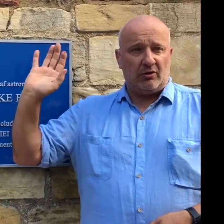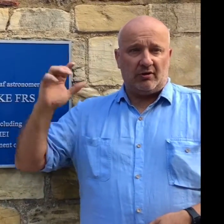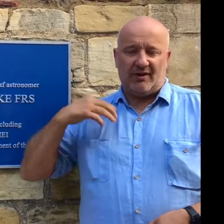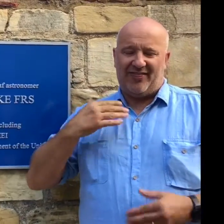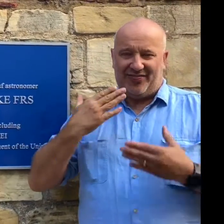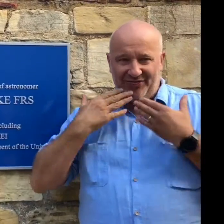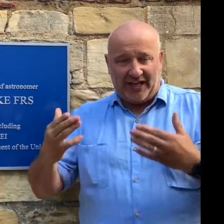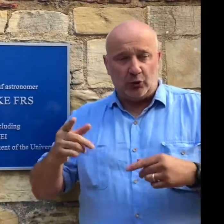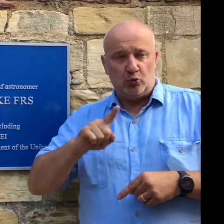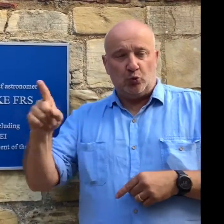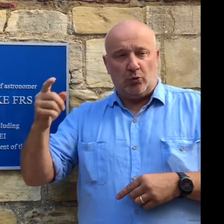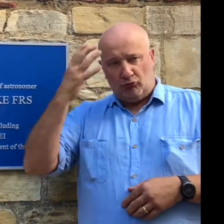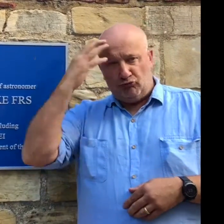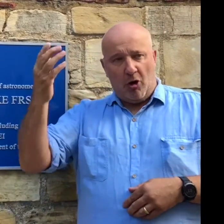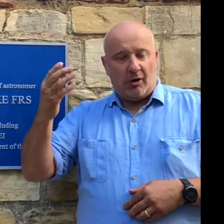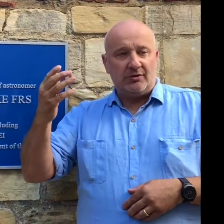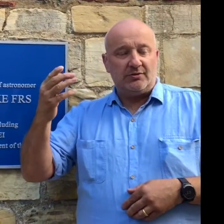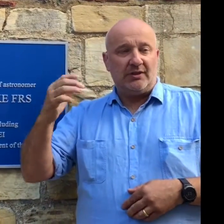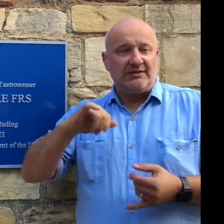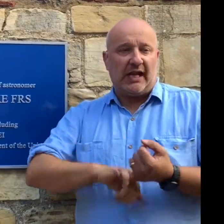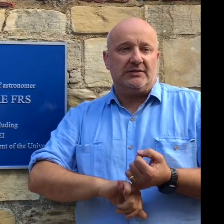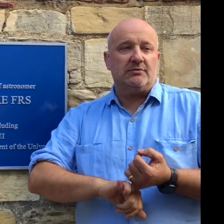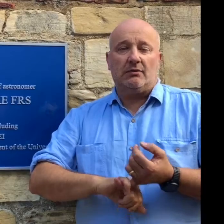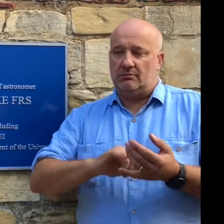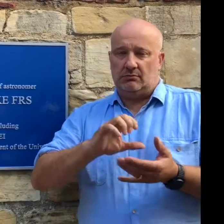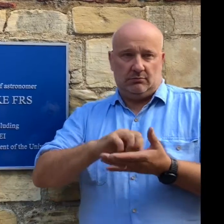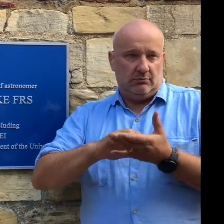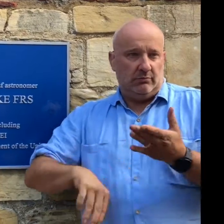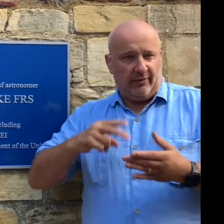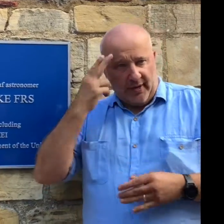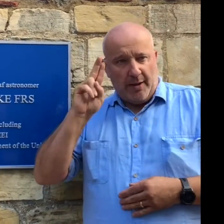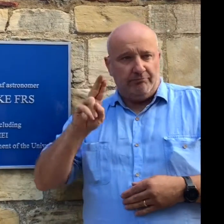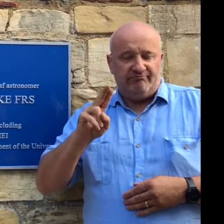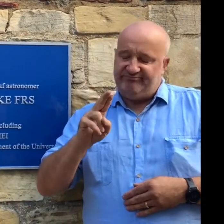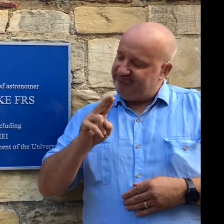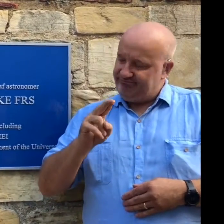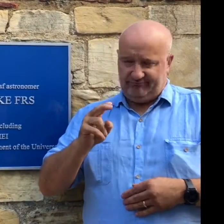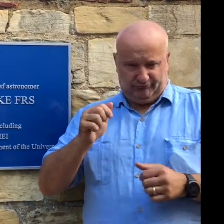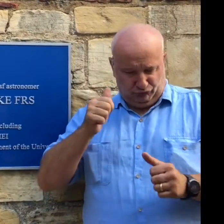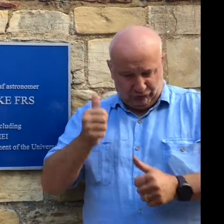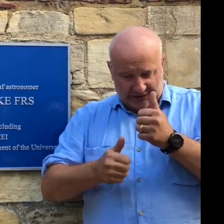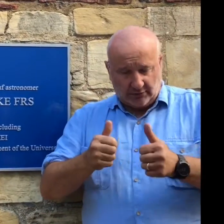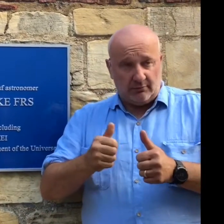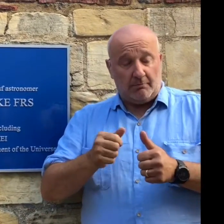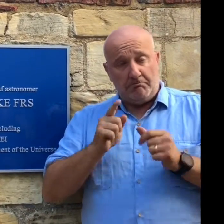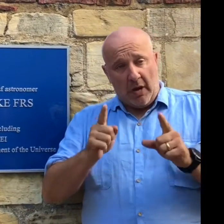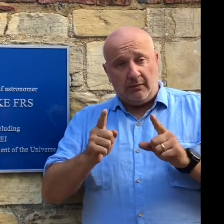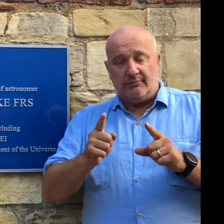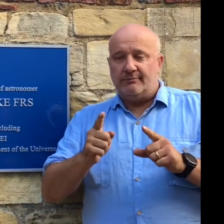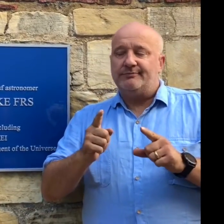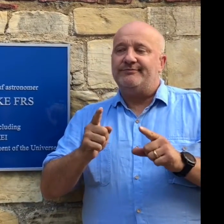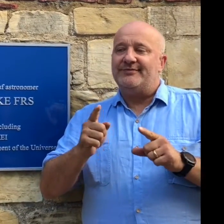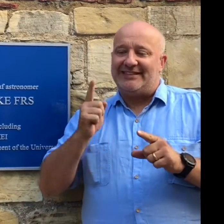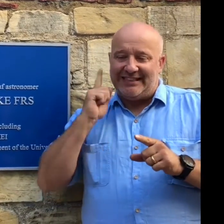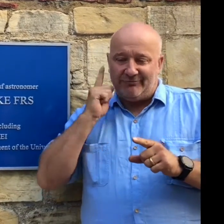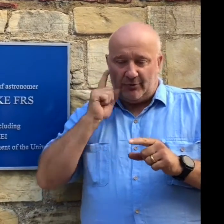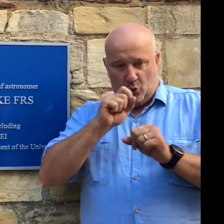get that the deaf and dumb label taken off and a more appropriate name put on it. So we feel it's really amazing